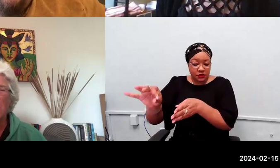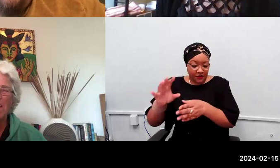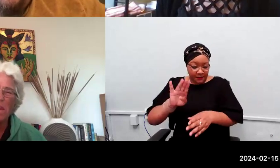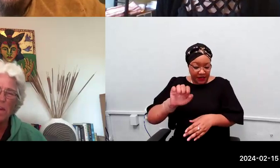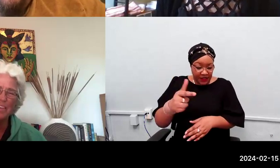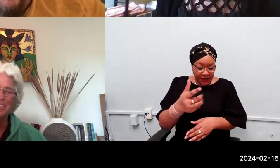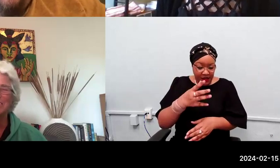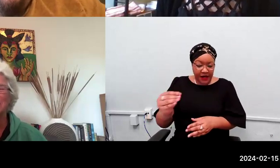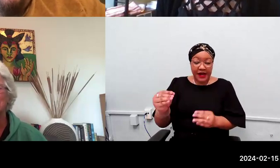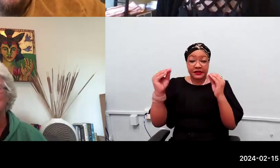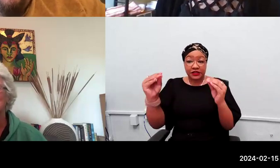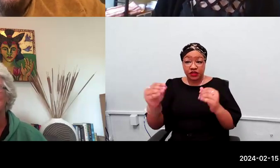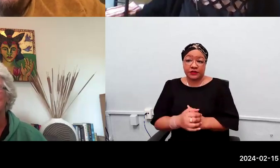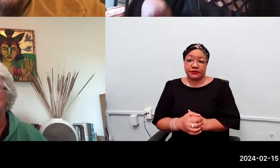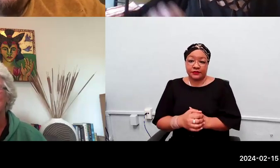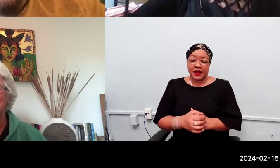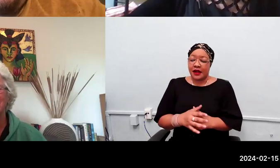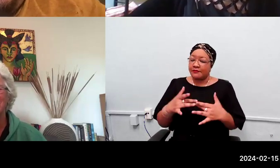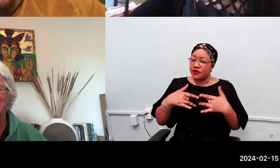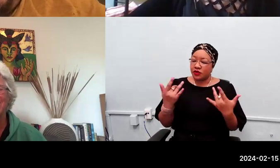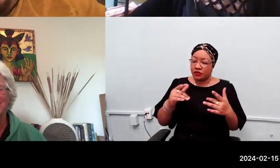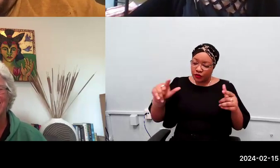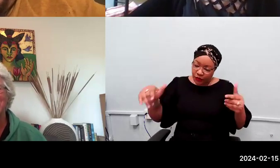to introduce my friend, Debra Busman.